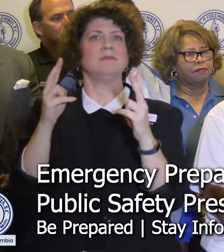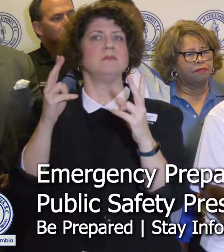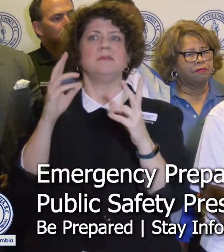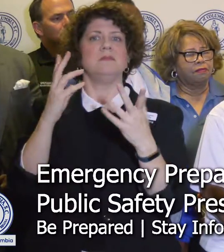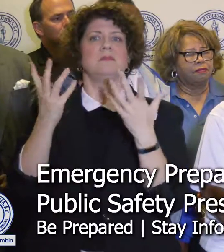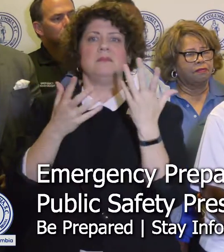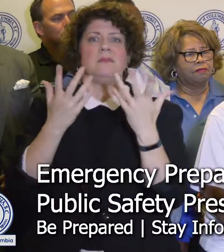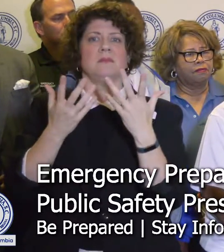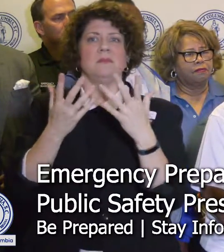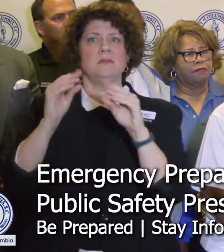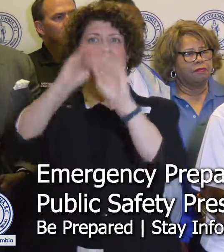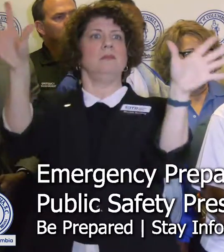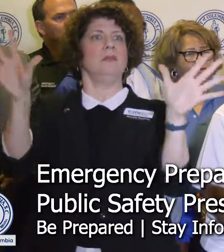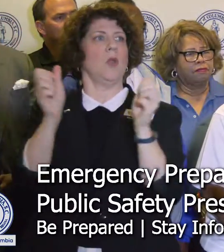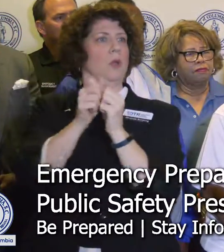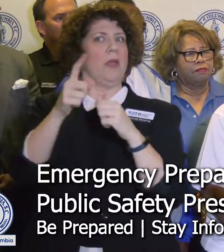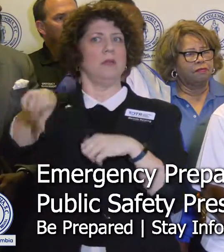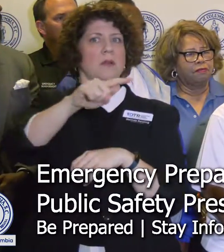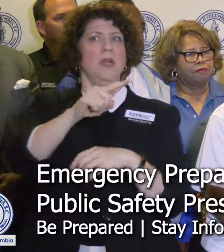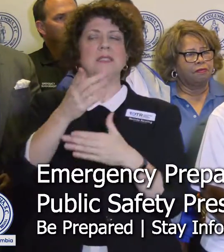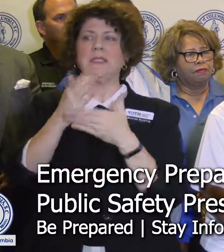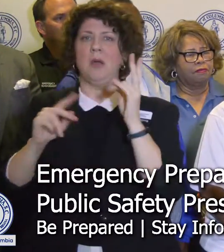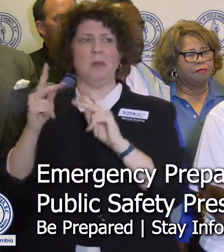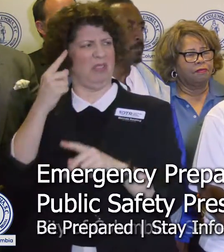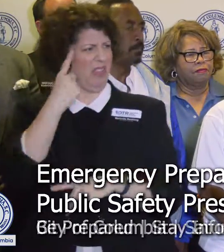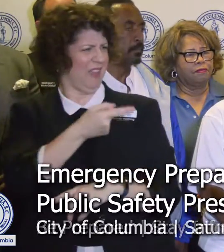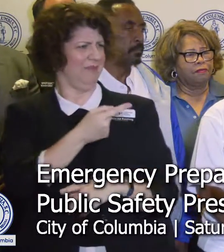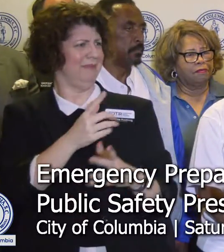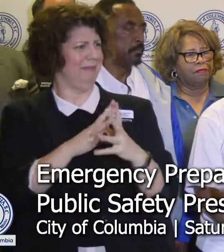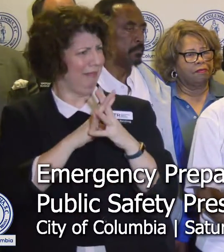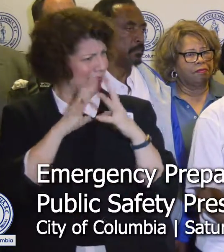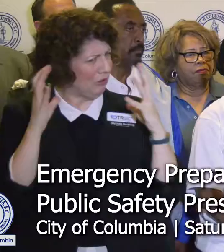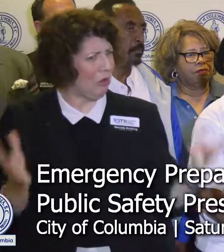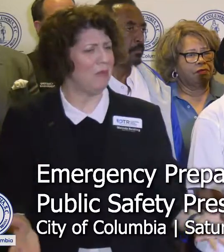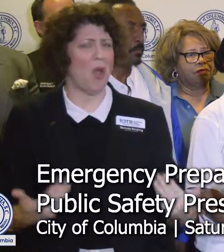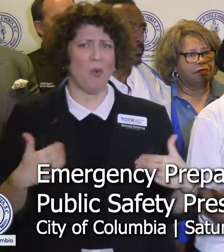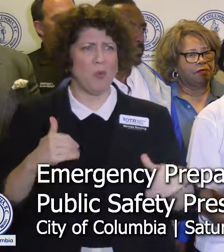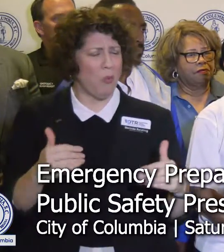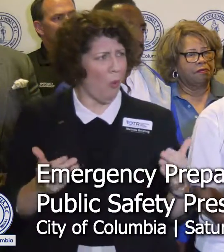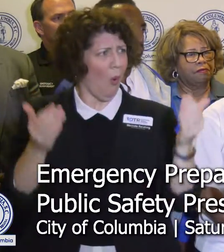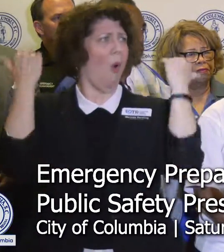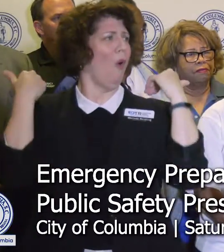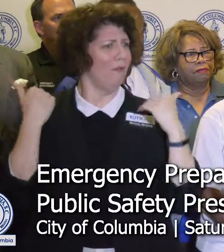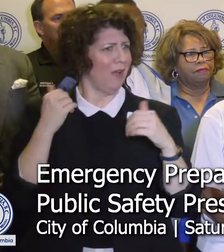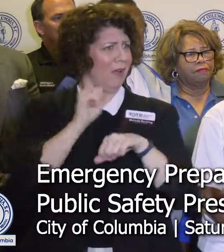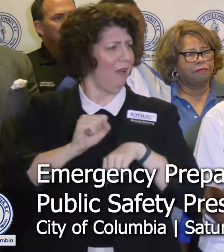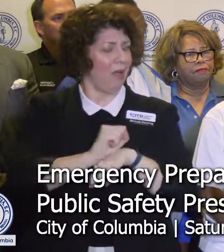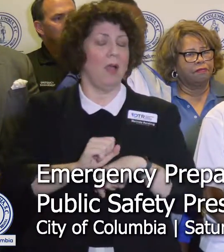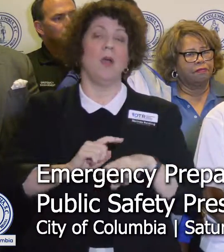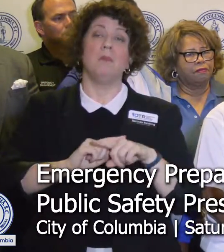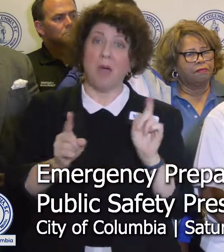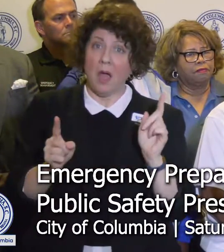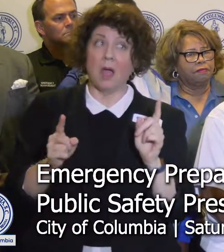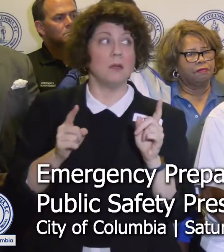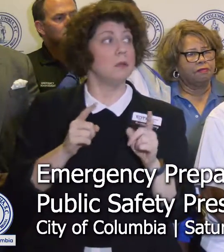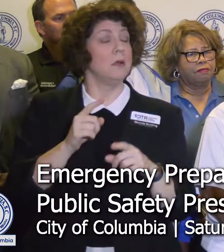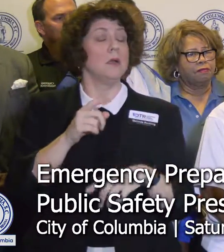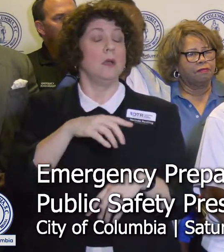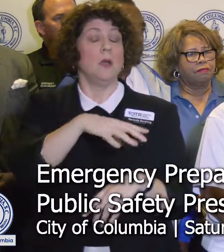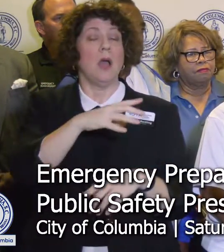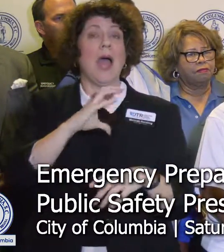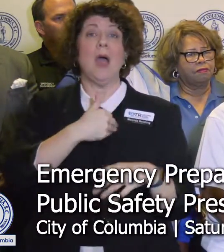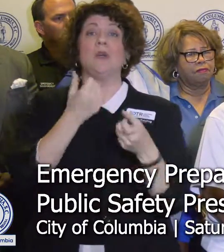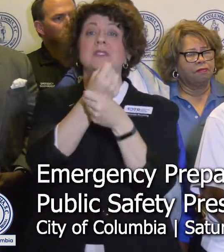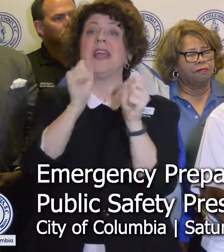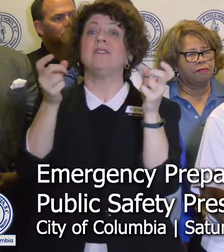regular updates, you know, to some might seem like overkill, but what I hear, and our safety and risk management director, Demetrius Rump, was telling